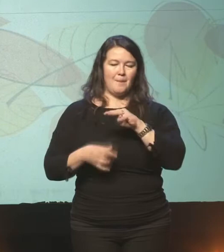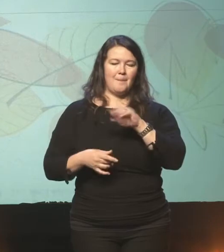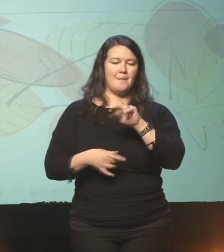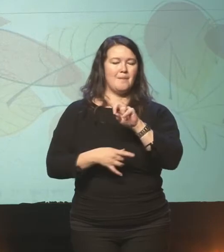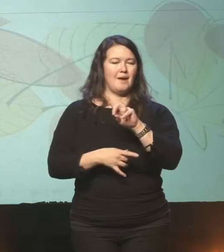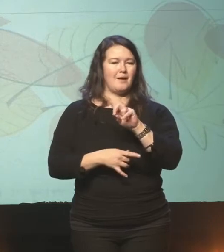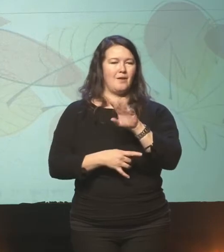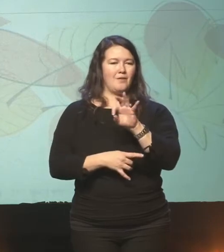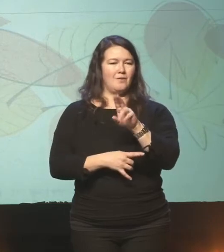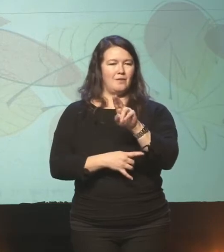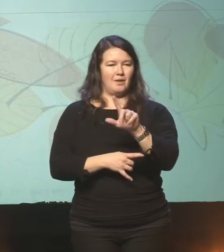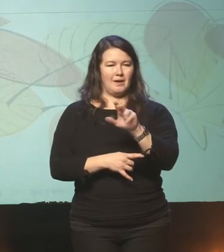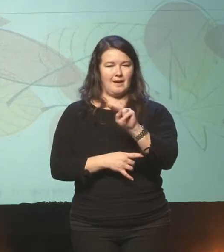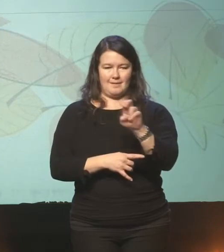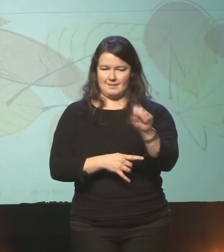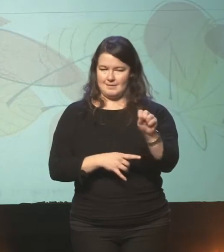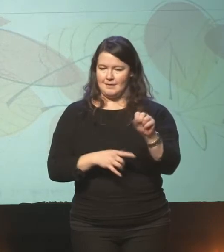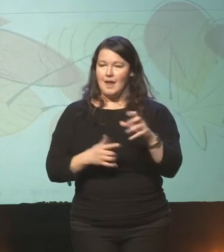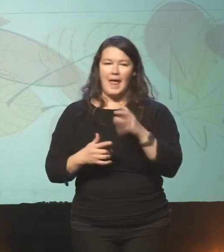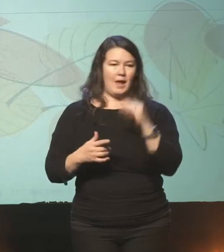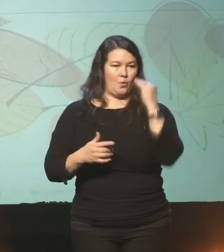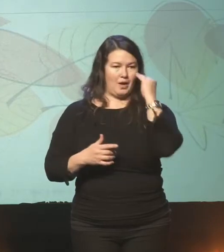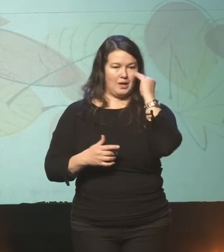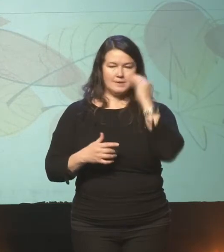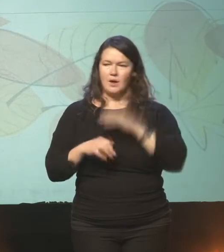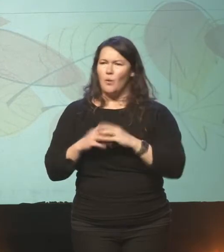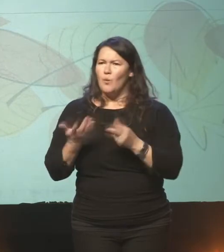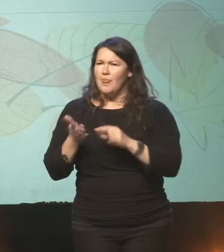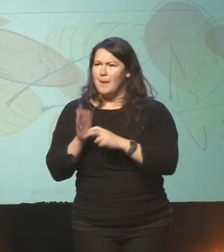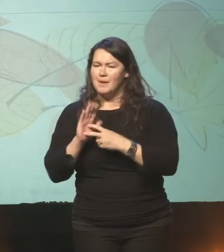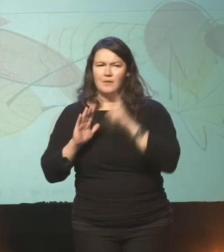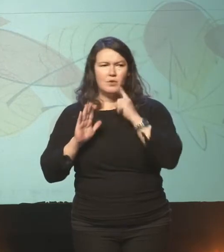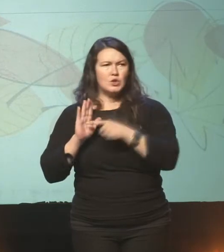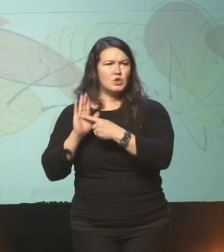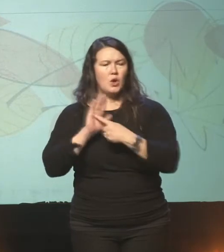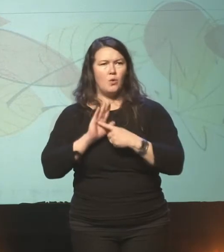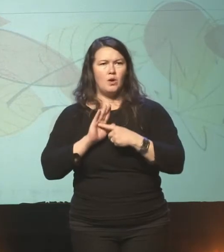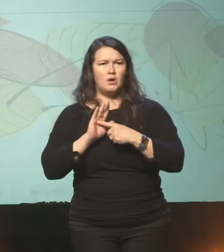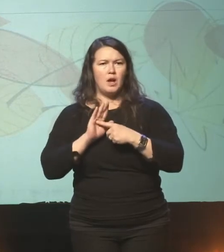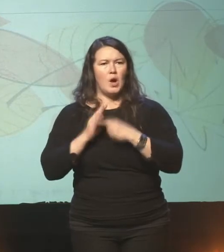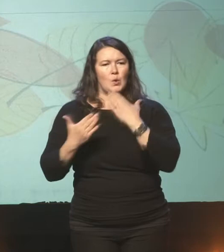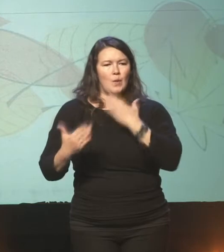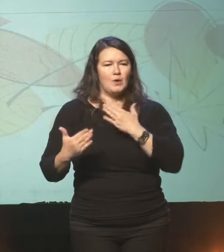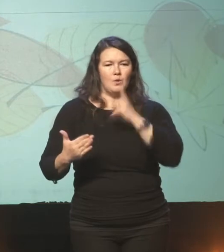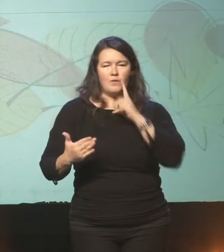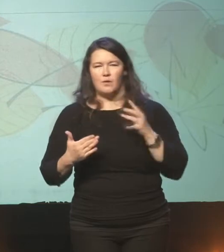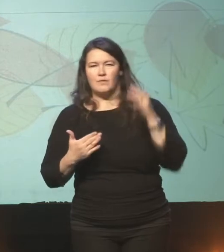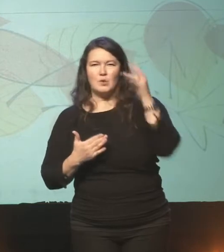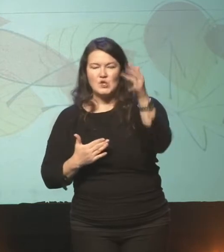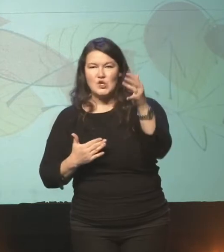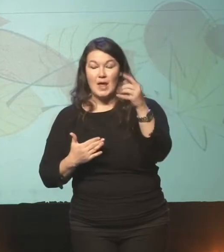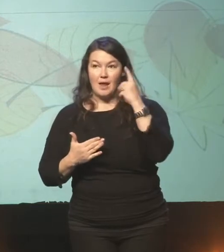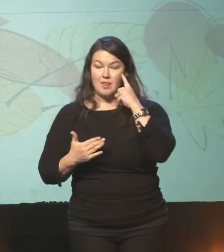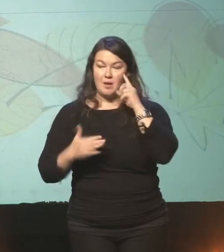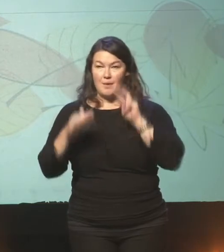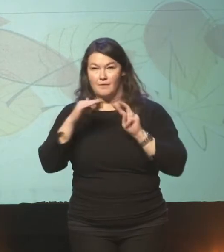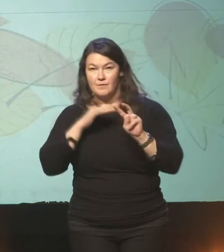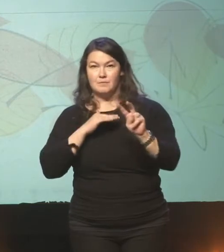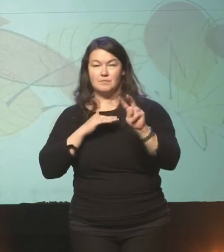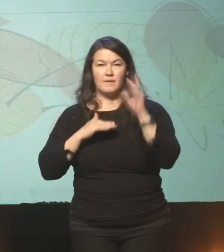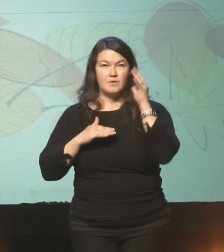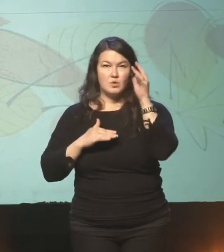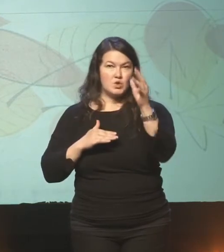started to think as I was thinking about what does it mean to show gratitude in the future and what could that do? And as I thought about the future, I just kept coming back